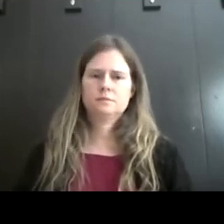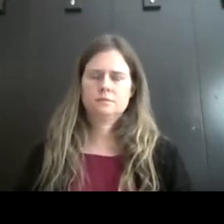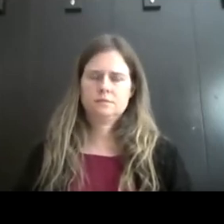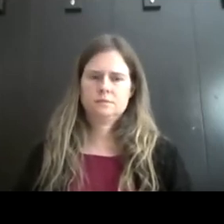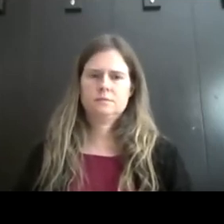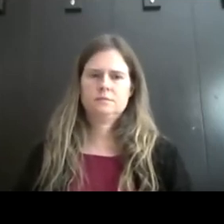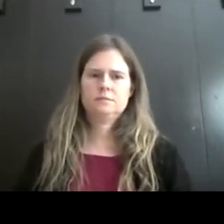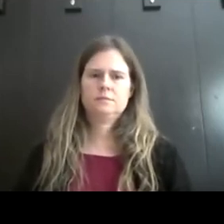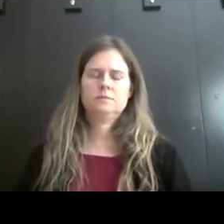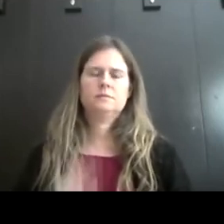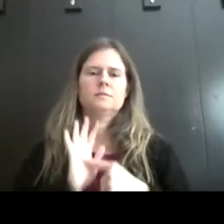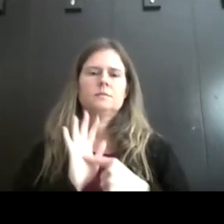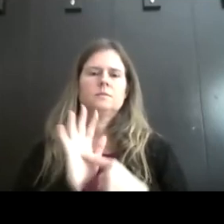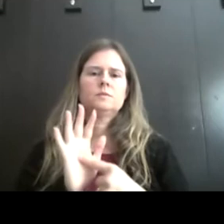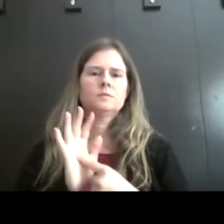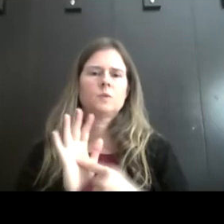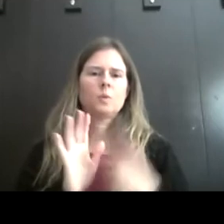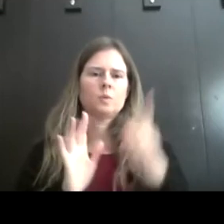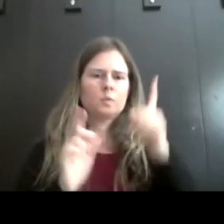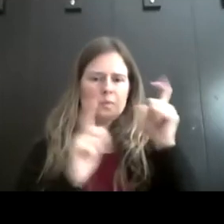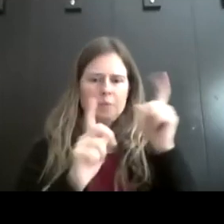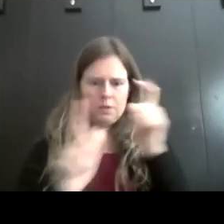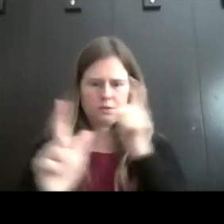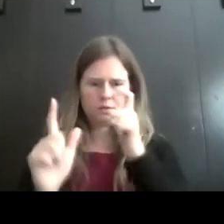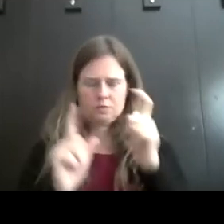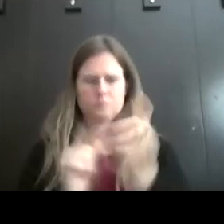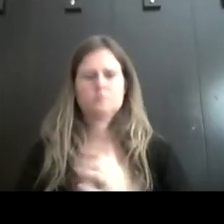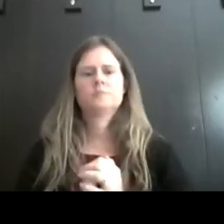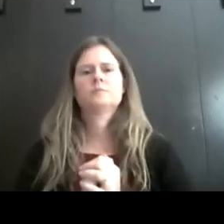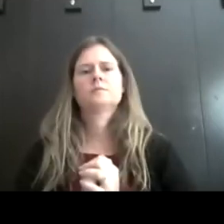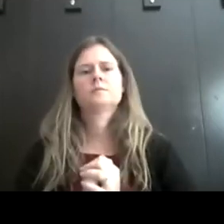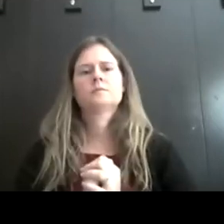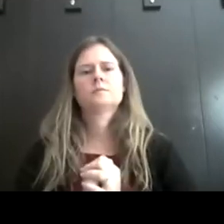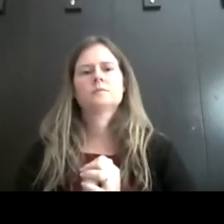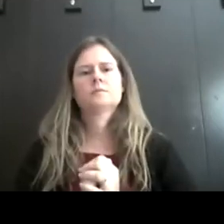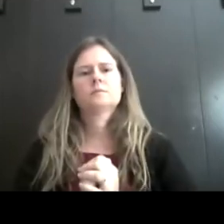I'll show a couple more pictures of our tamales.